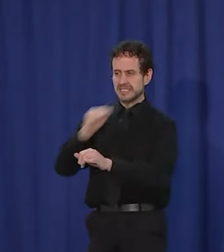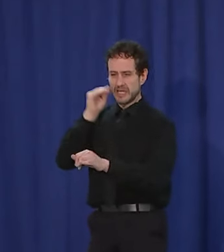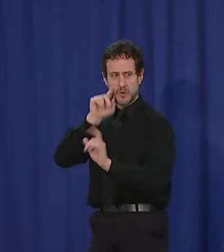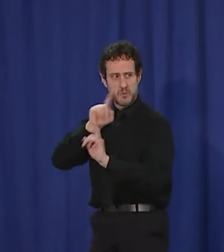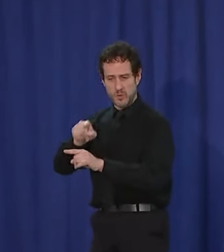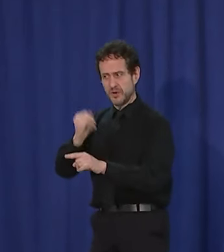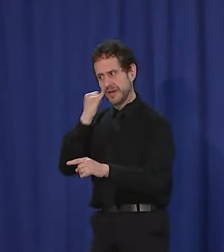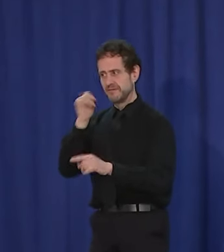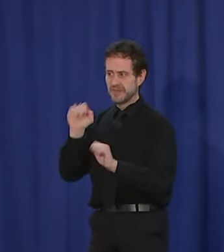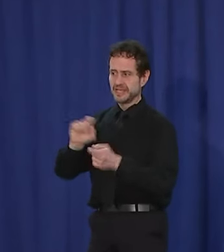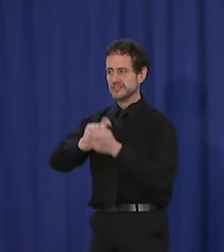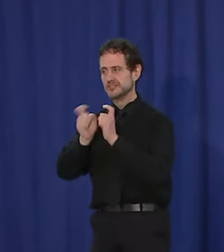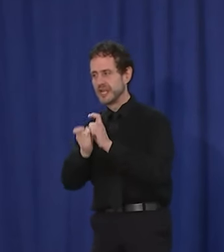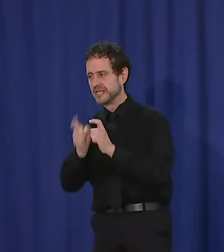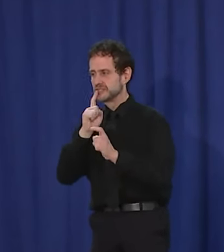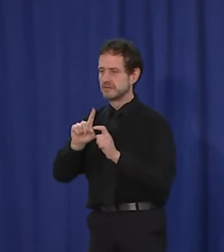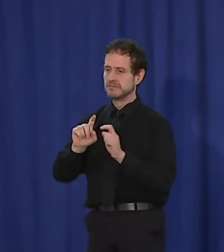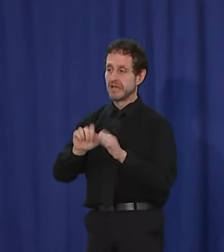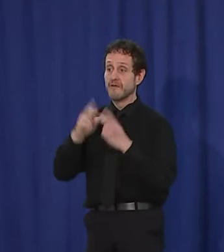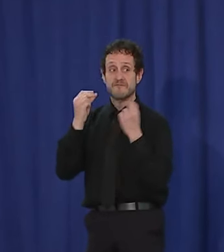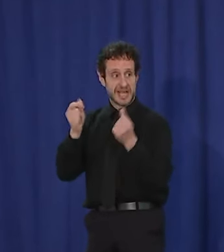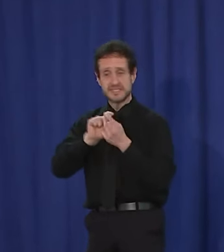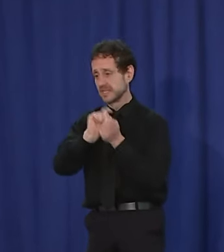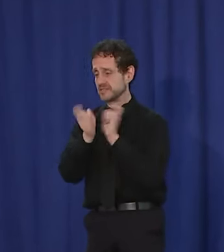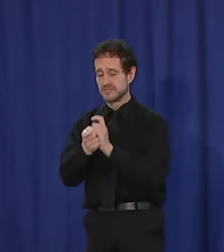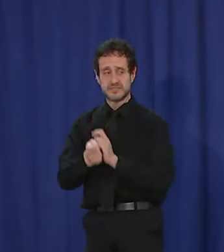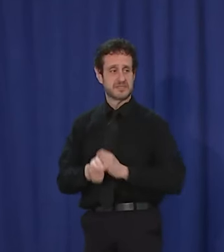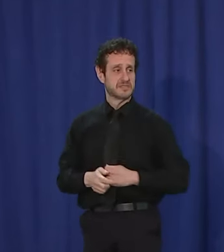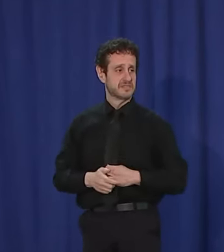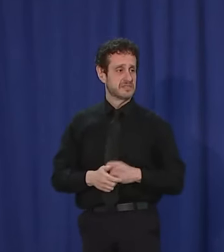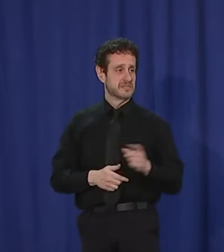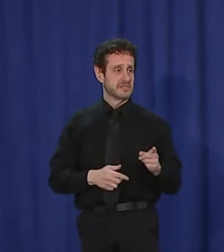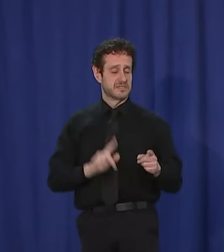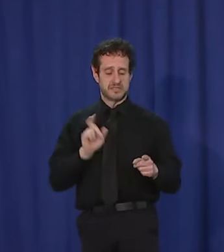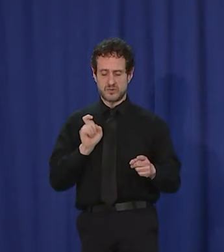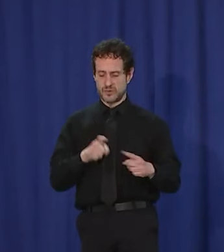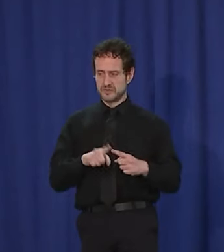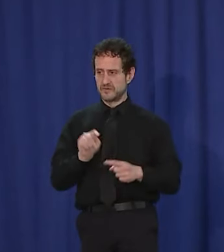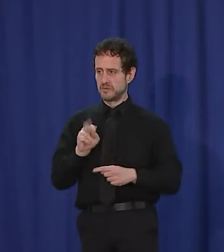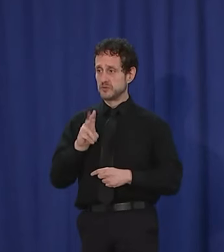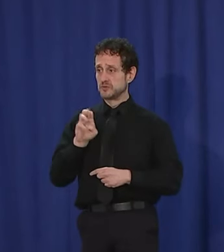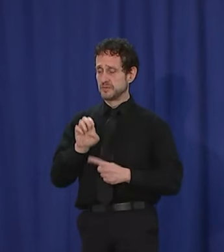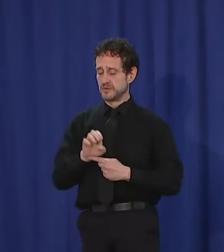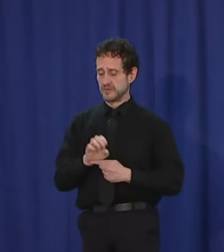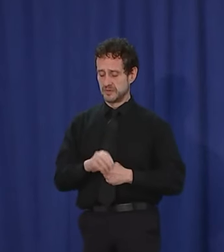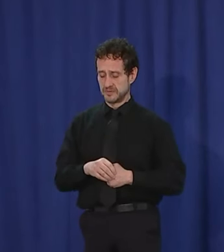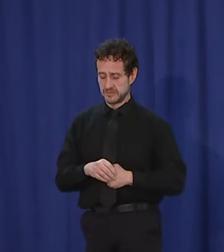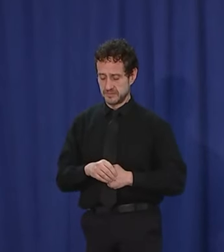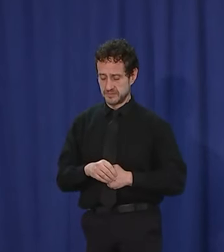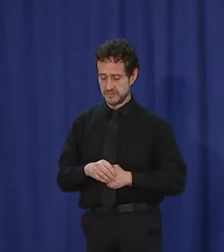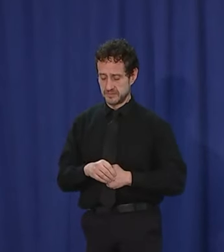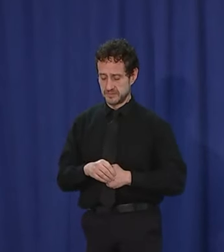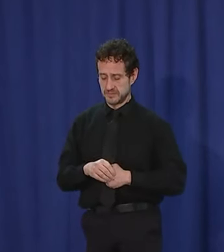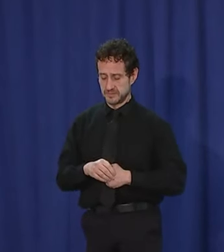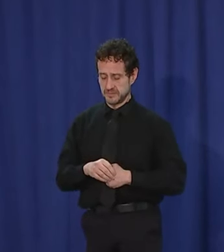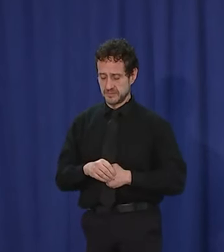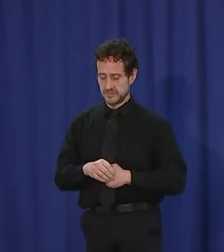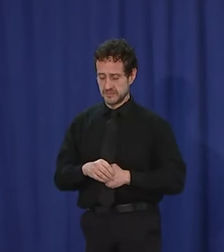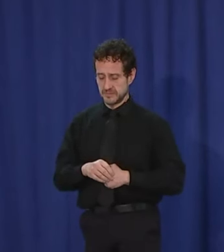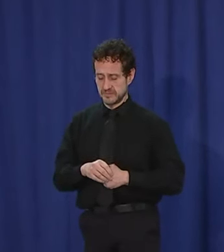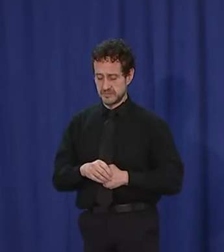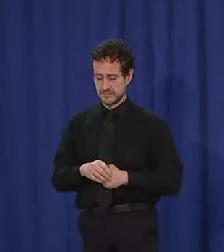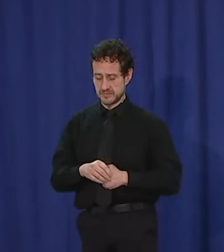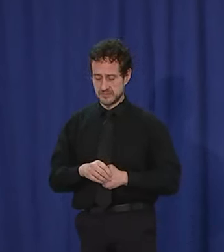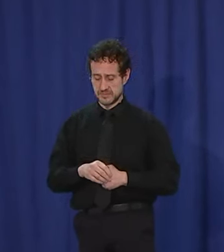issued by the governor himself. Question from John Byrne at the Tribune. Without this executive order, which benefits